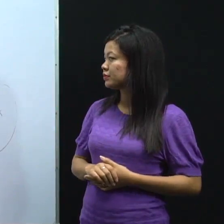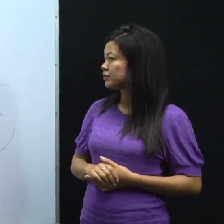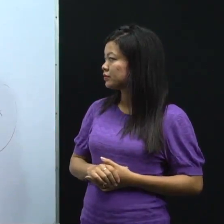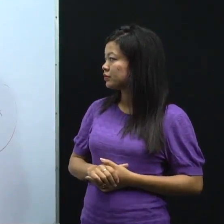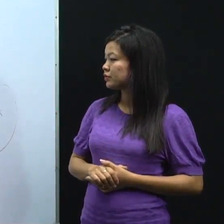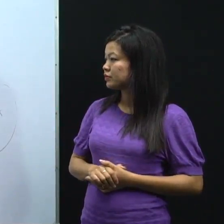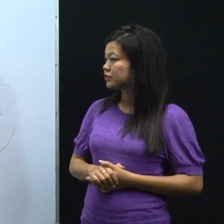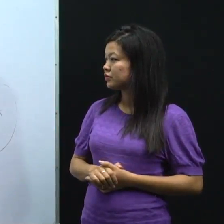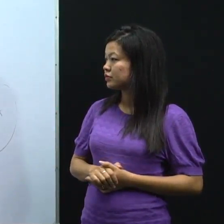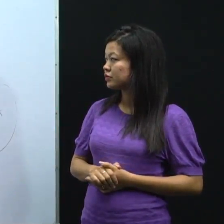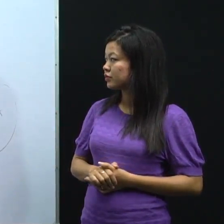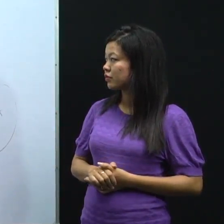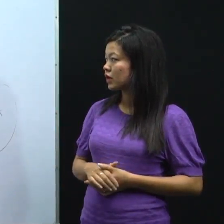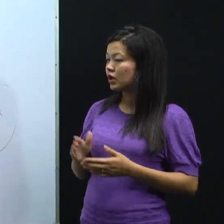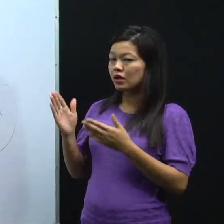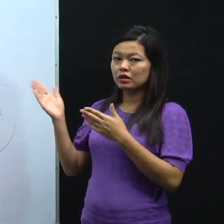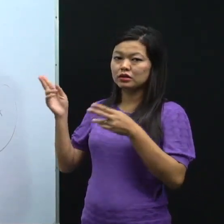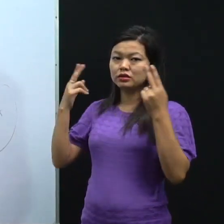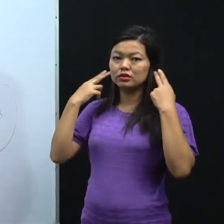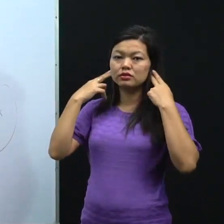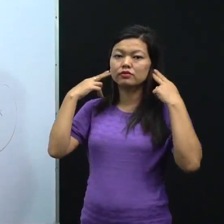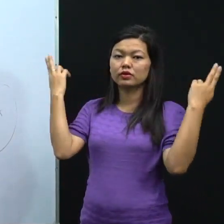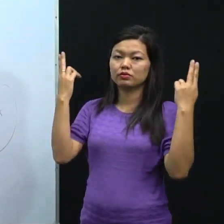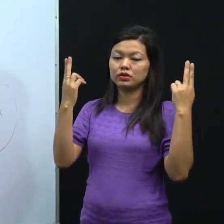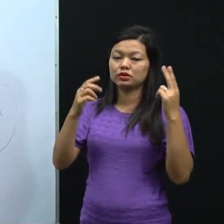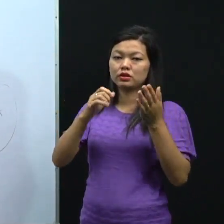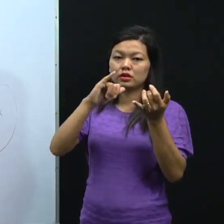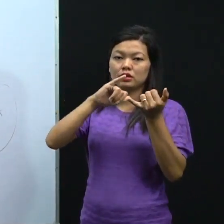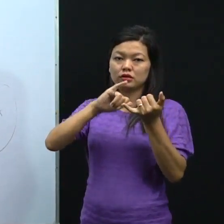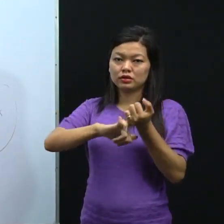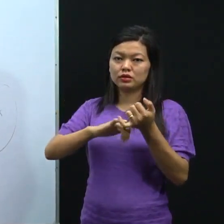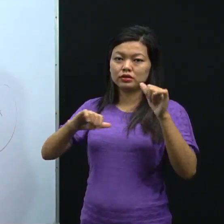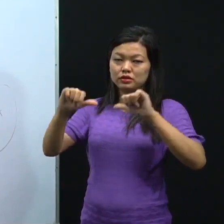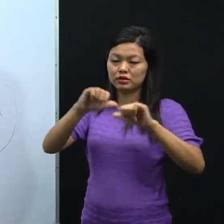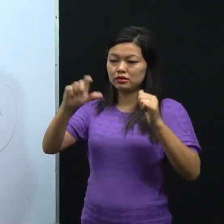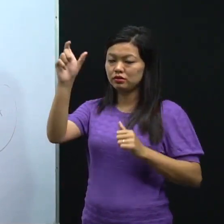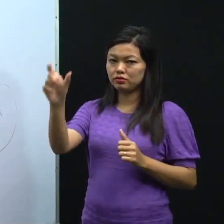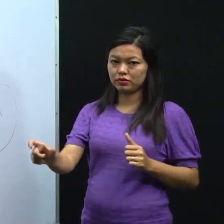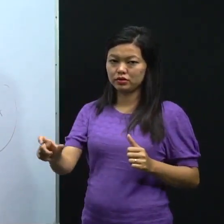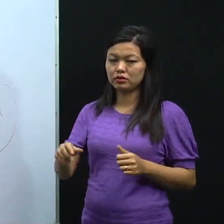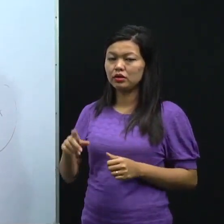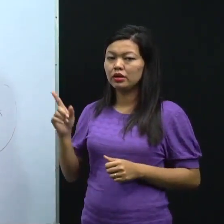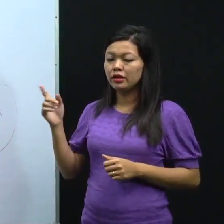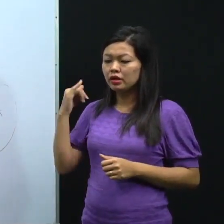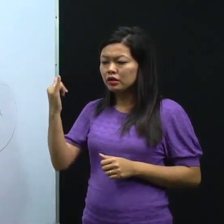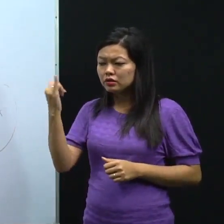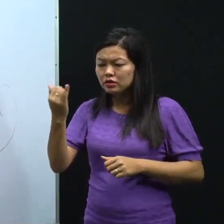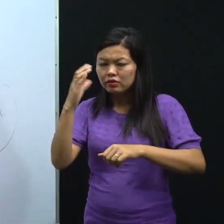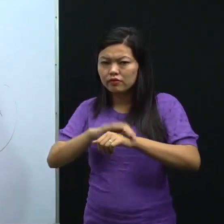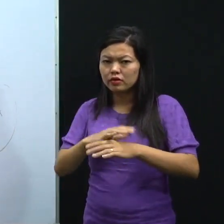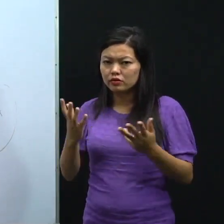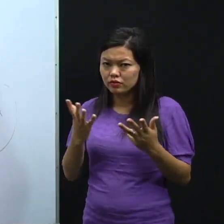Okay. So now, this famous scientist, Thomson, he discovered electrons, okay? He discovered what?